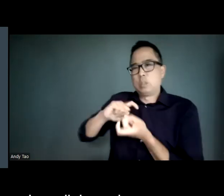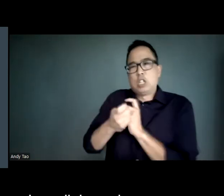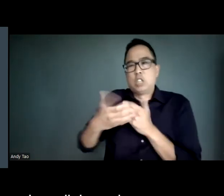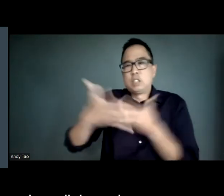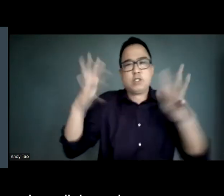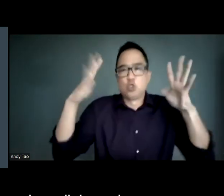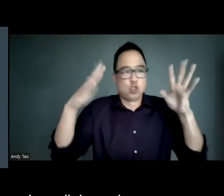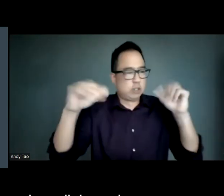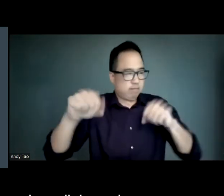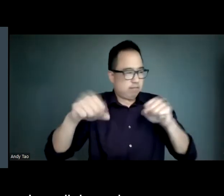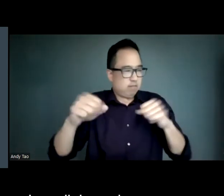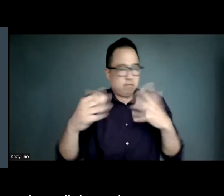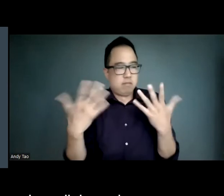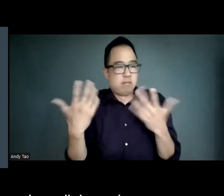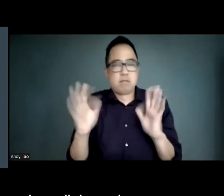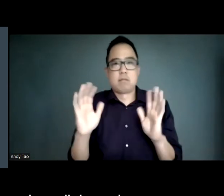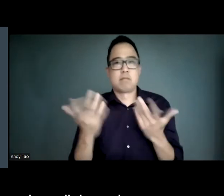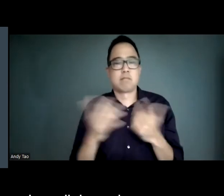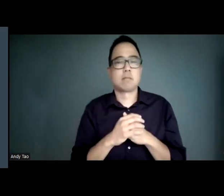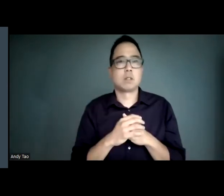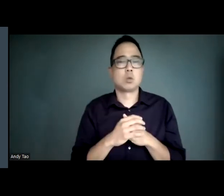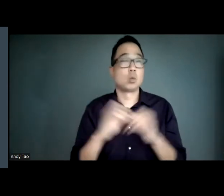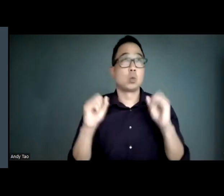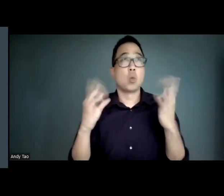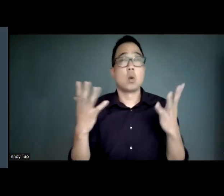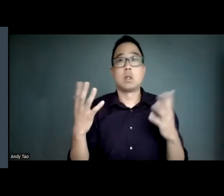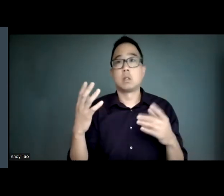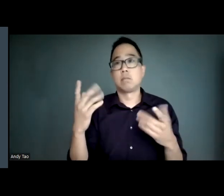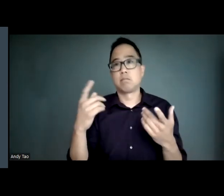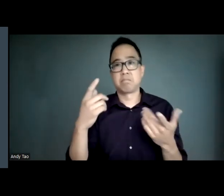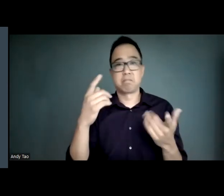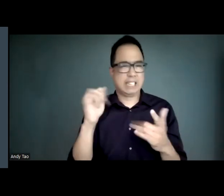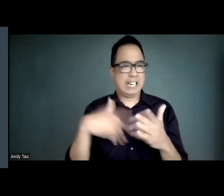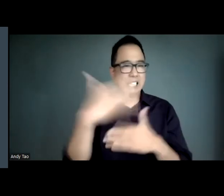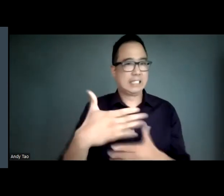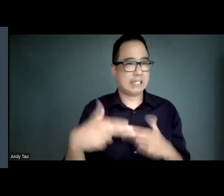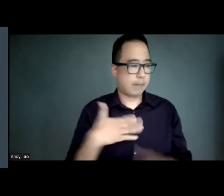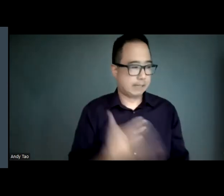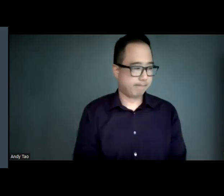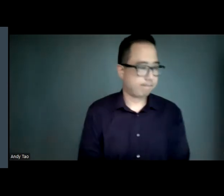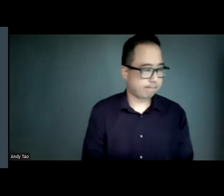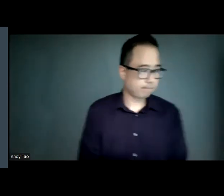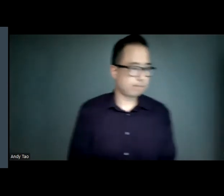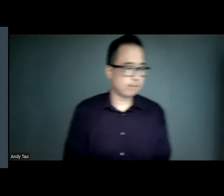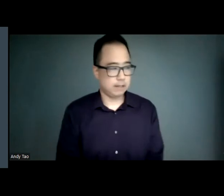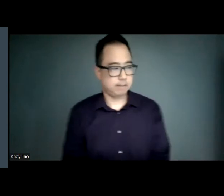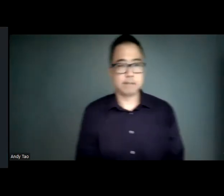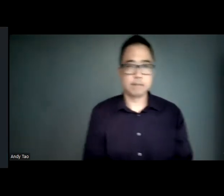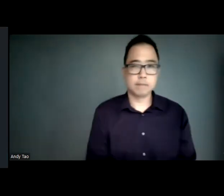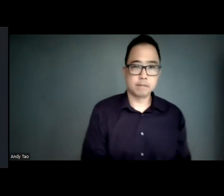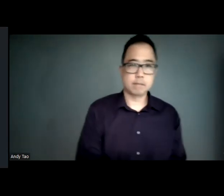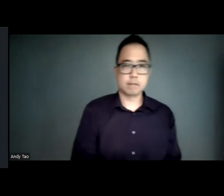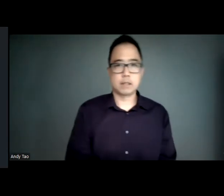changed. The pandemic has changed our future. We just don't know what that looks like. Next slide, please.